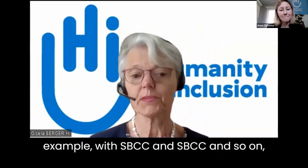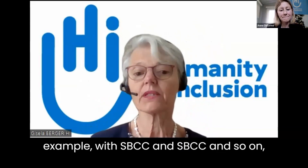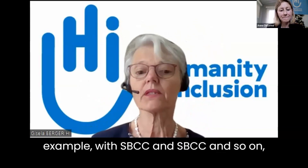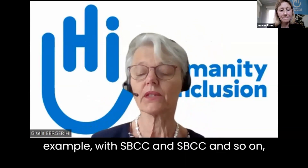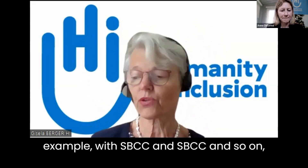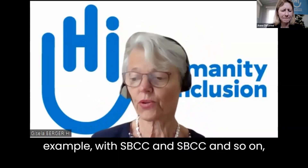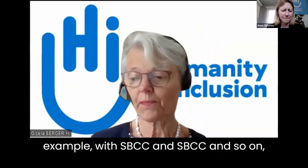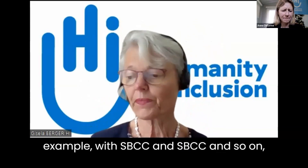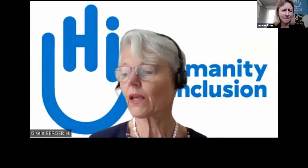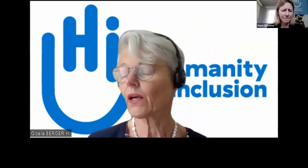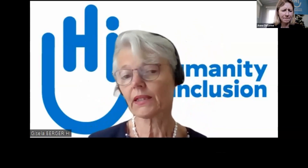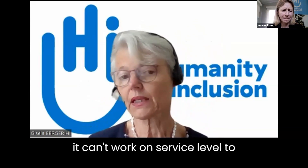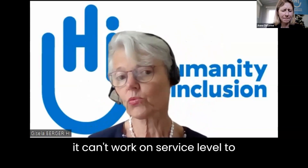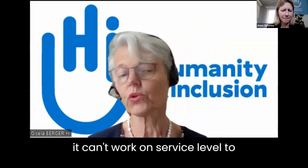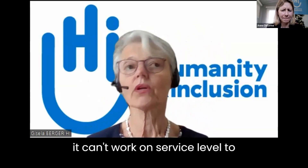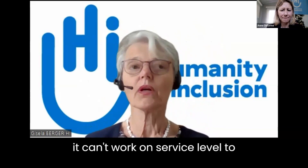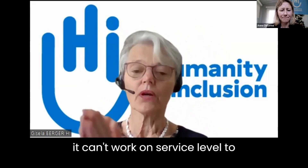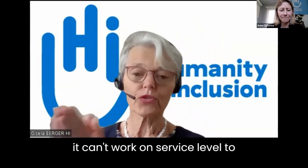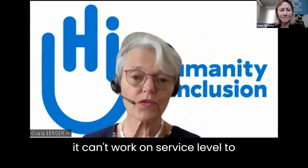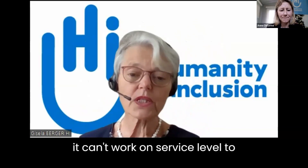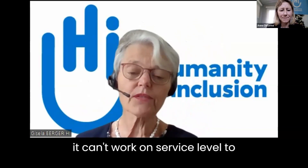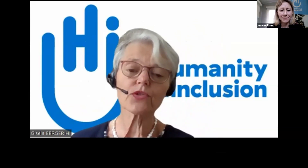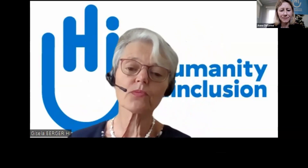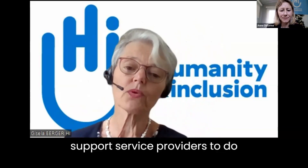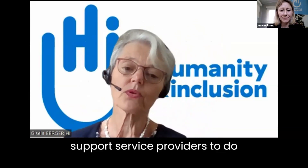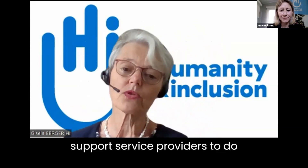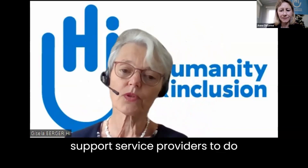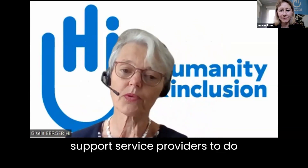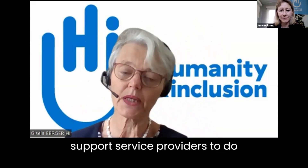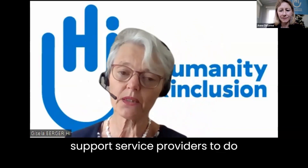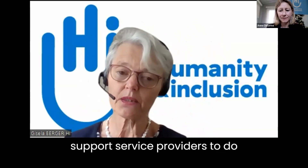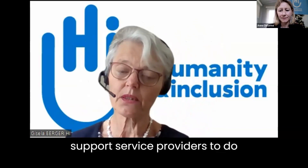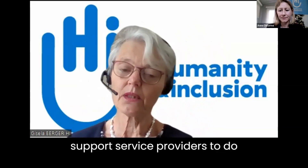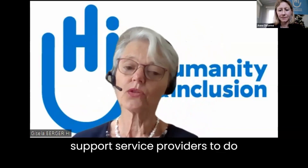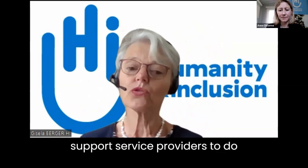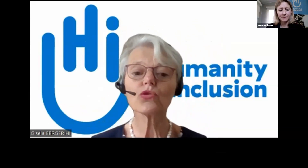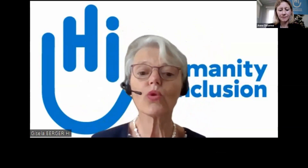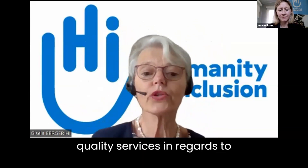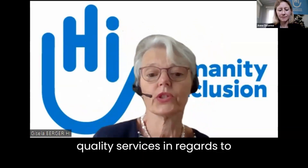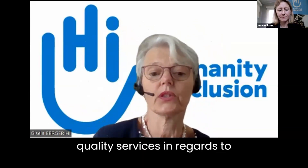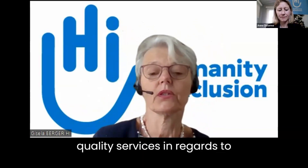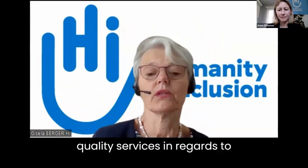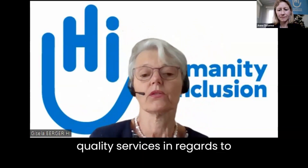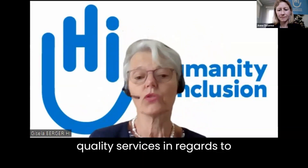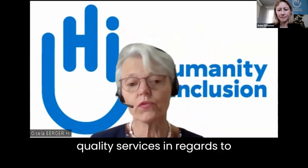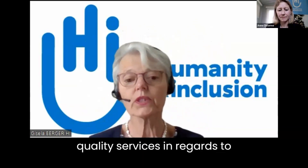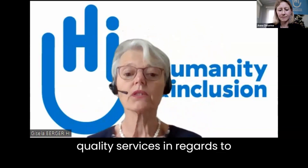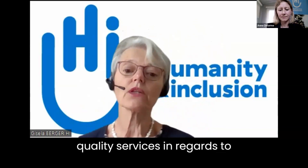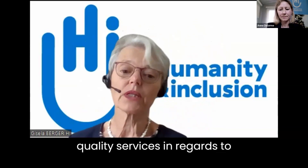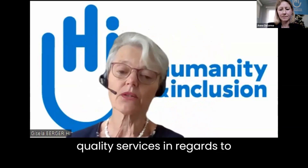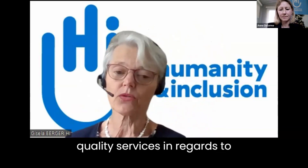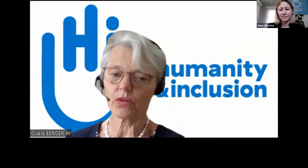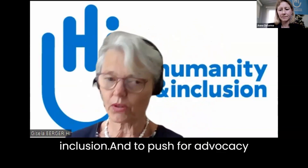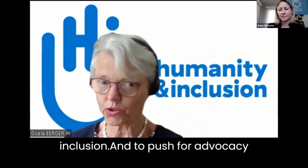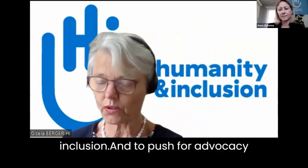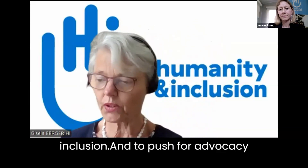and SPCC and so on, it can't work. On service level, to support service providers, to do quality services